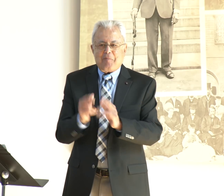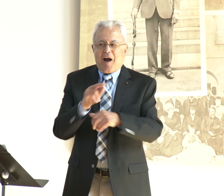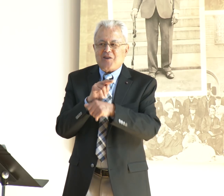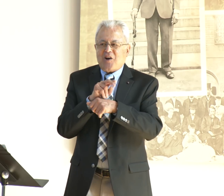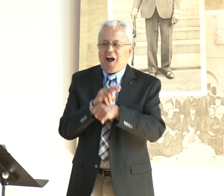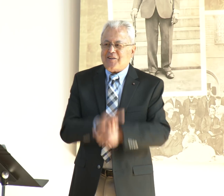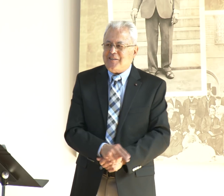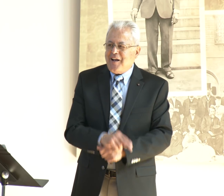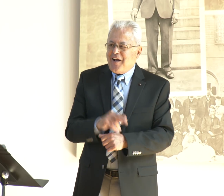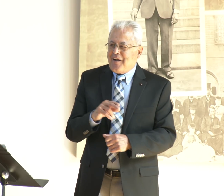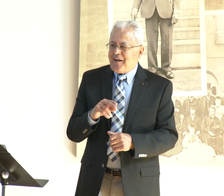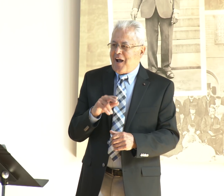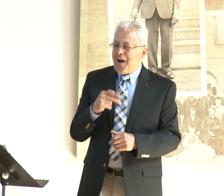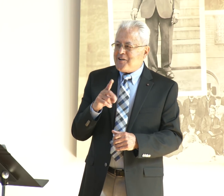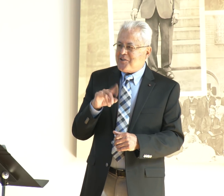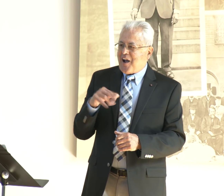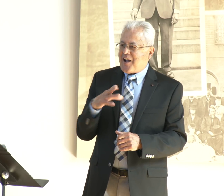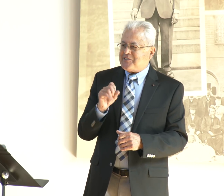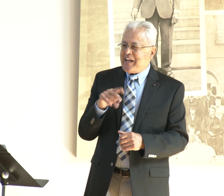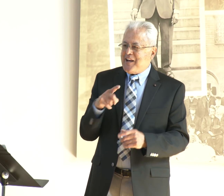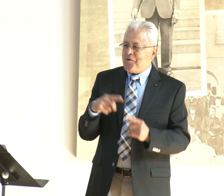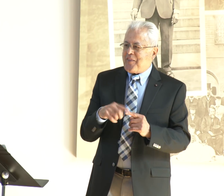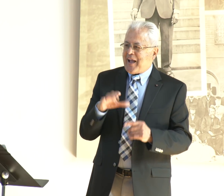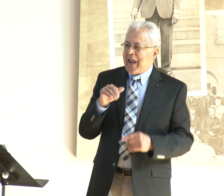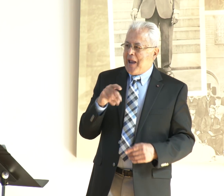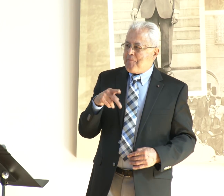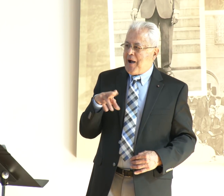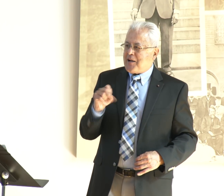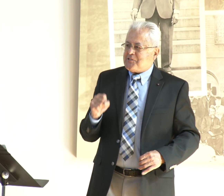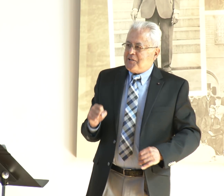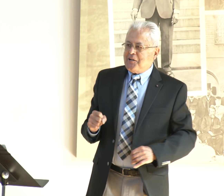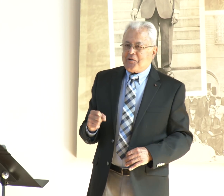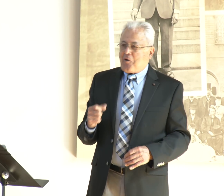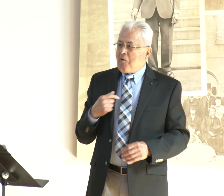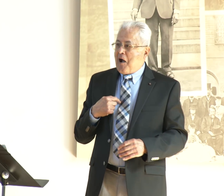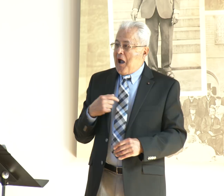their matriculation here. And that became a tradition here.